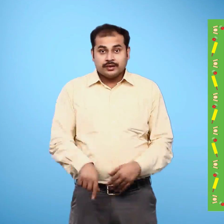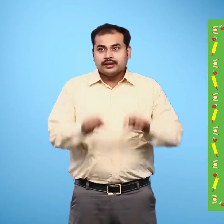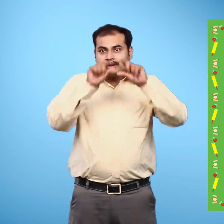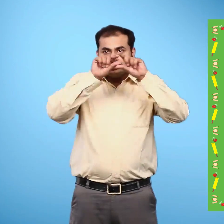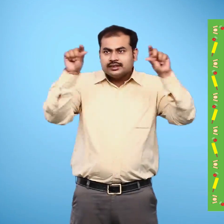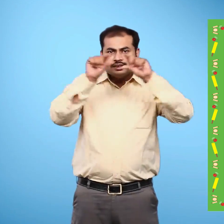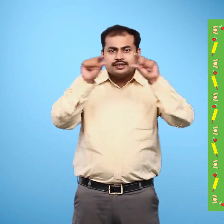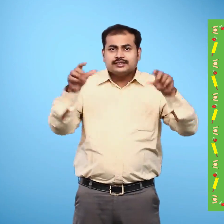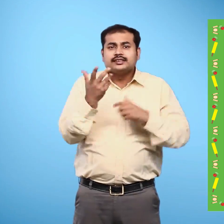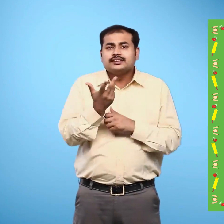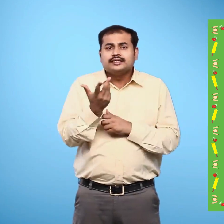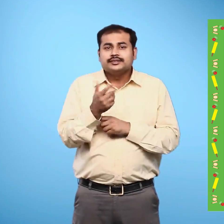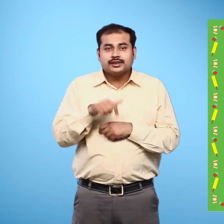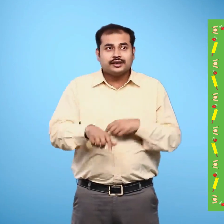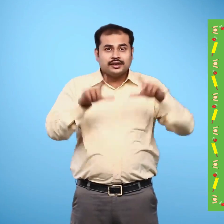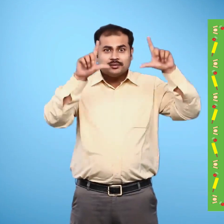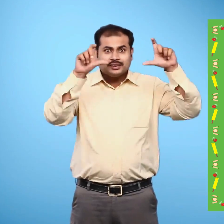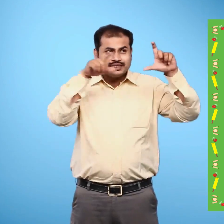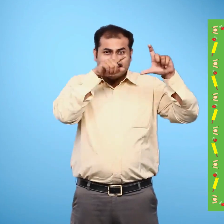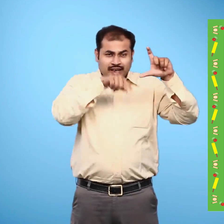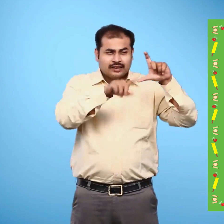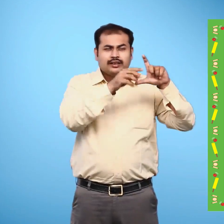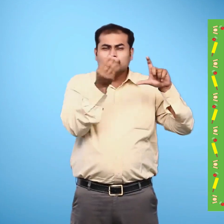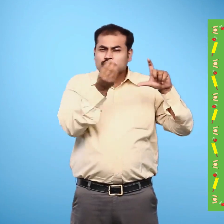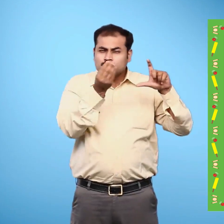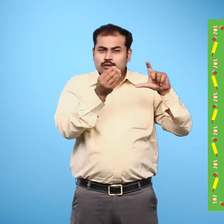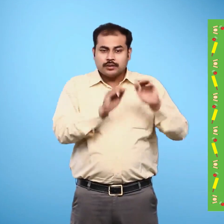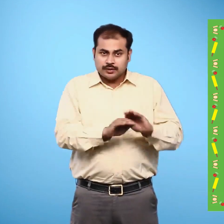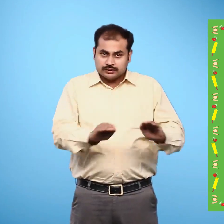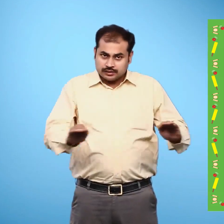Text picture 1. In this picture, some children are rolling